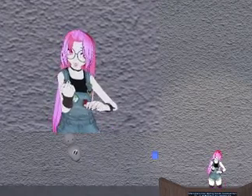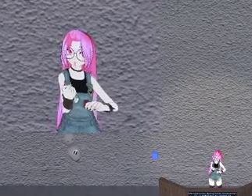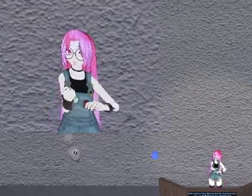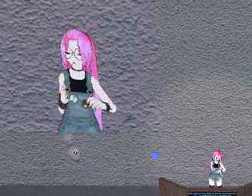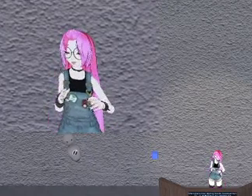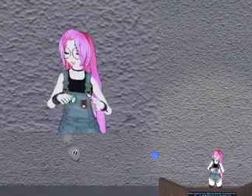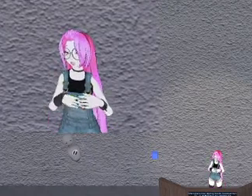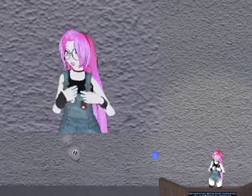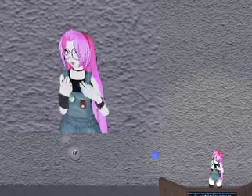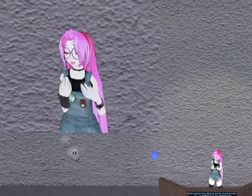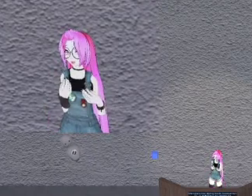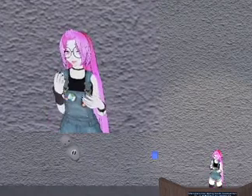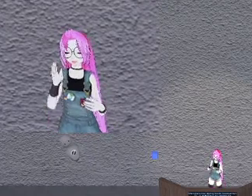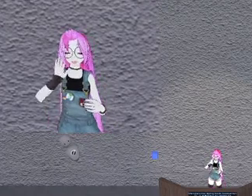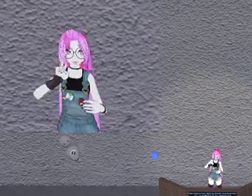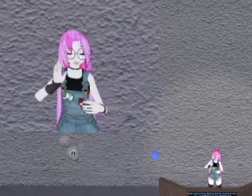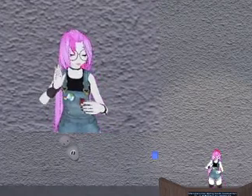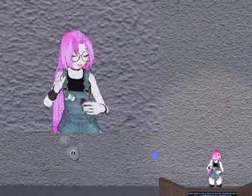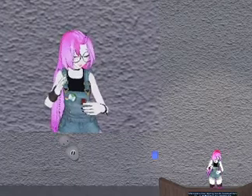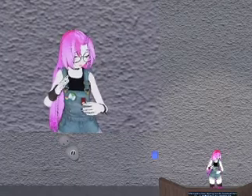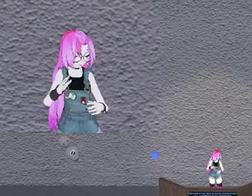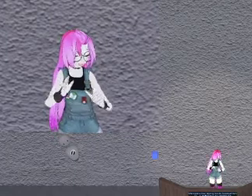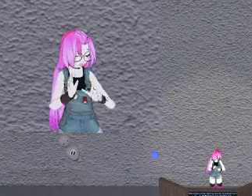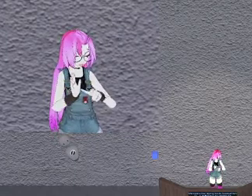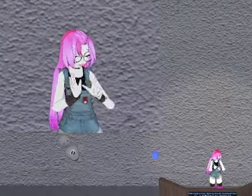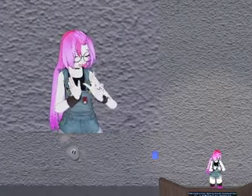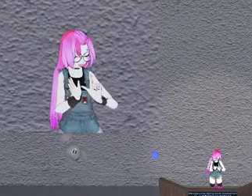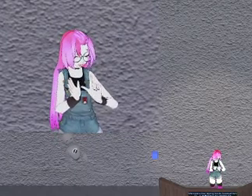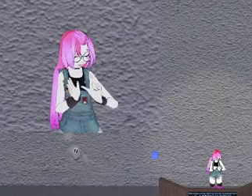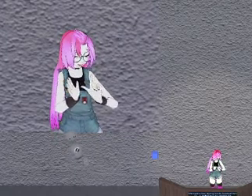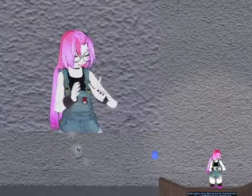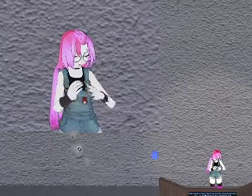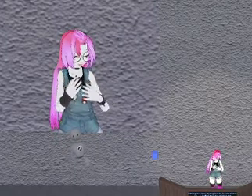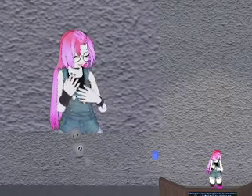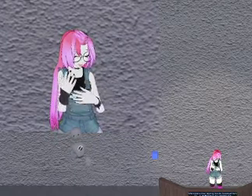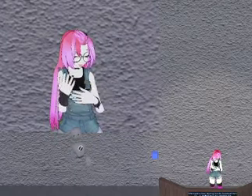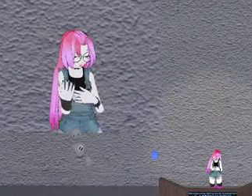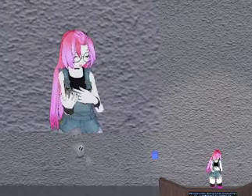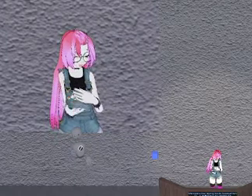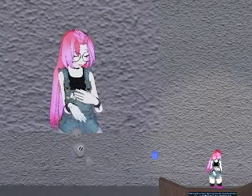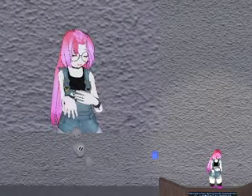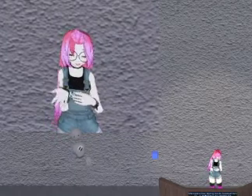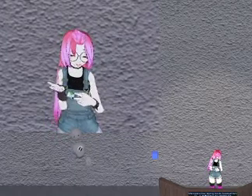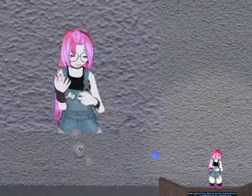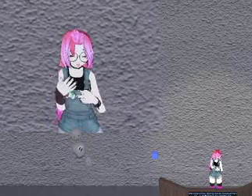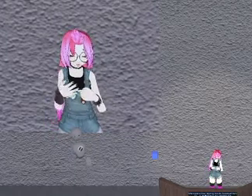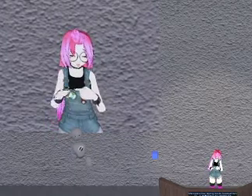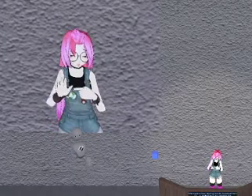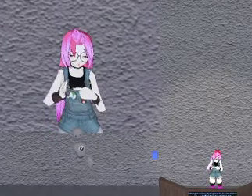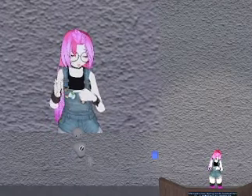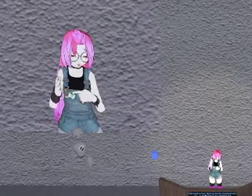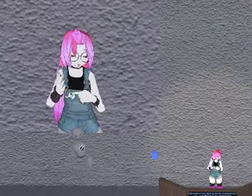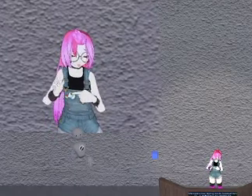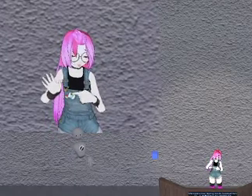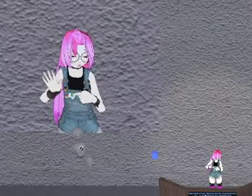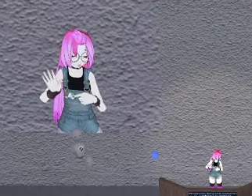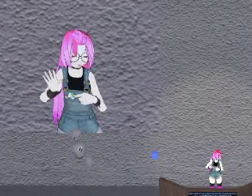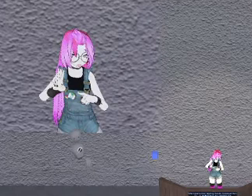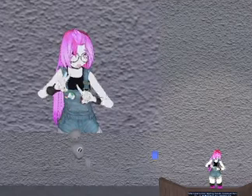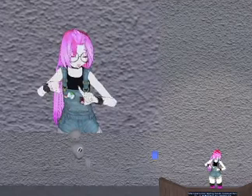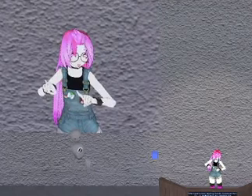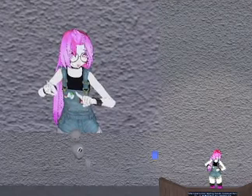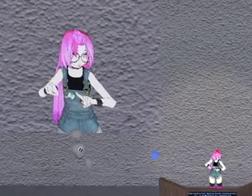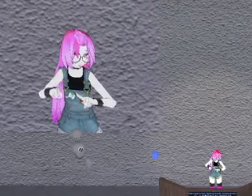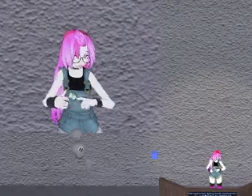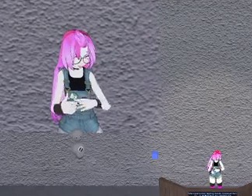are you? I'm fine. No? Okay, cool. So how does it sound to go over a bit of a review, and